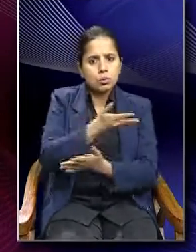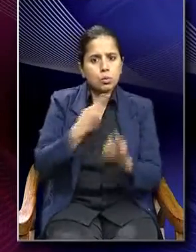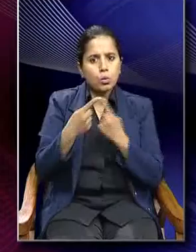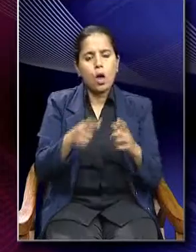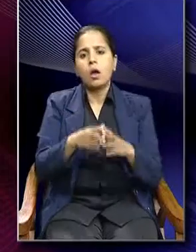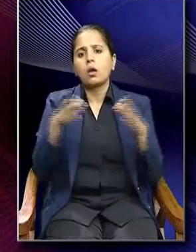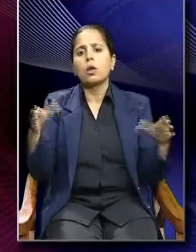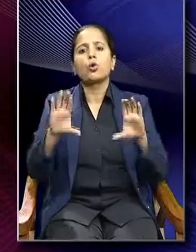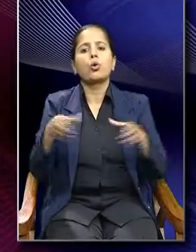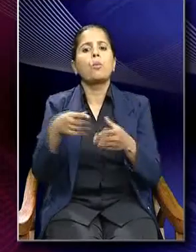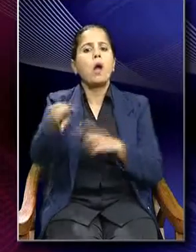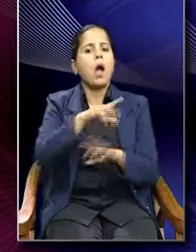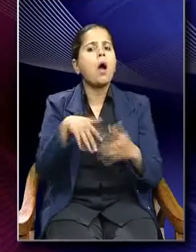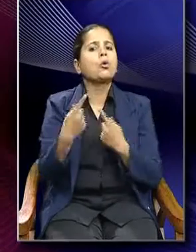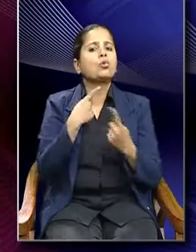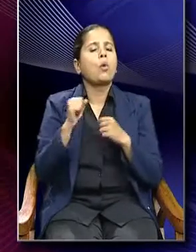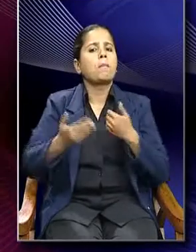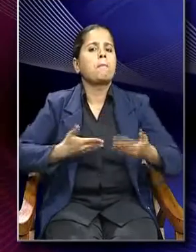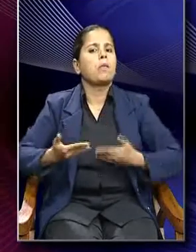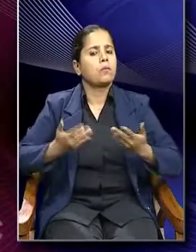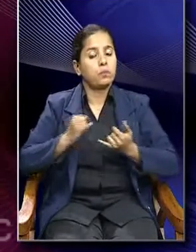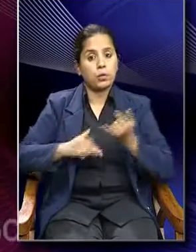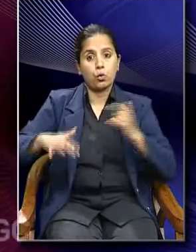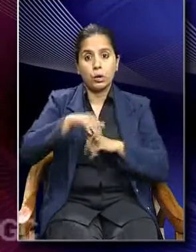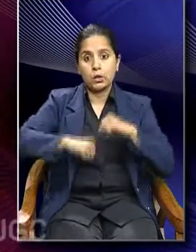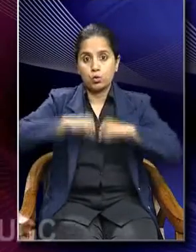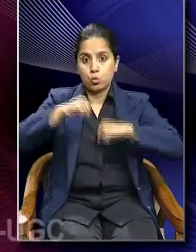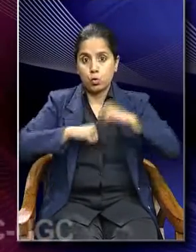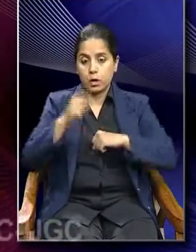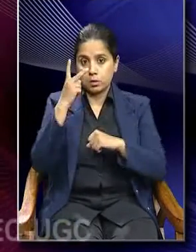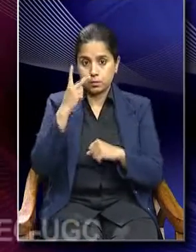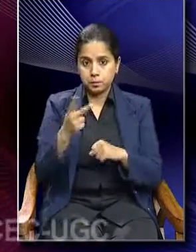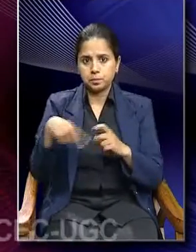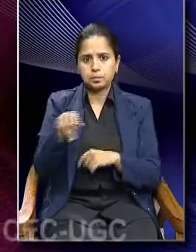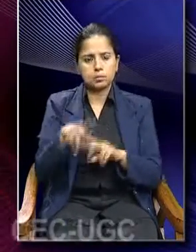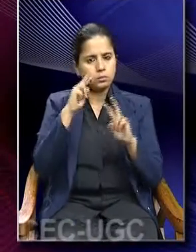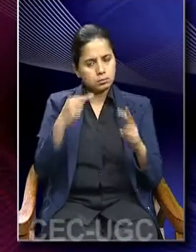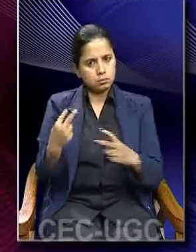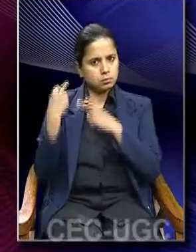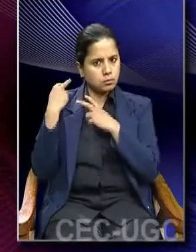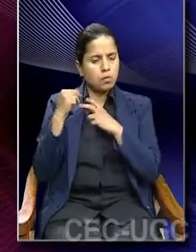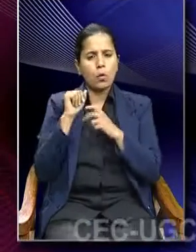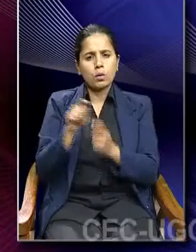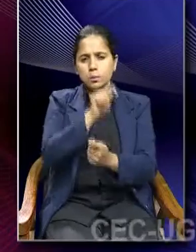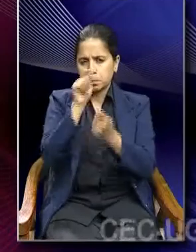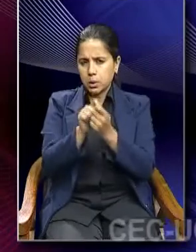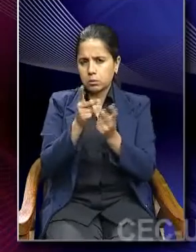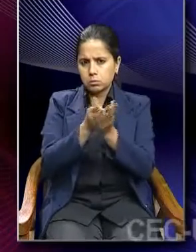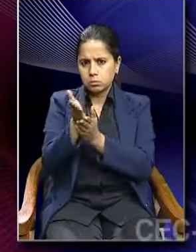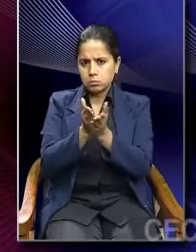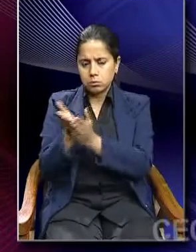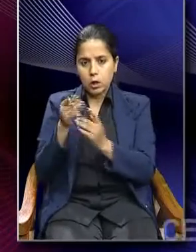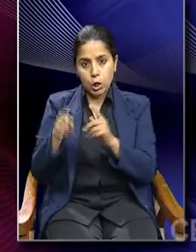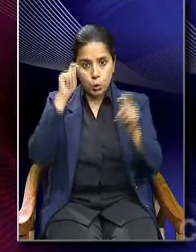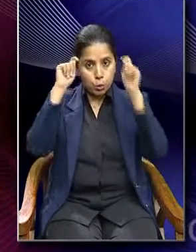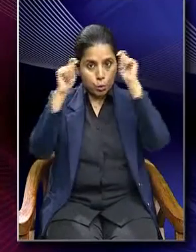larger group. Social structure, on the other hand, reflects specific manner in which these roles